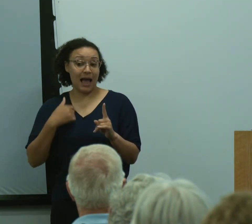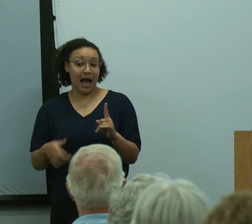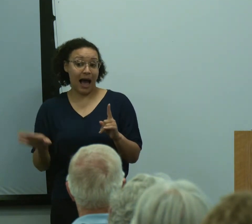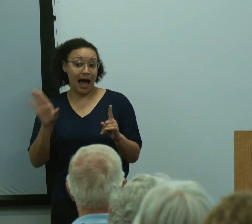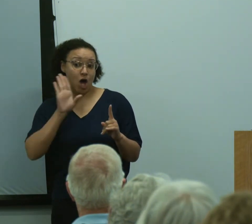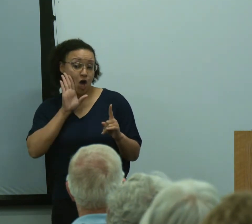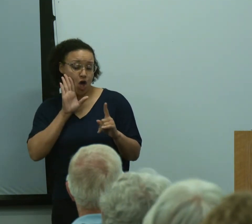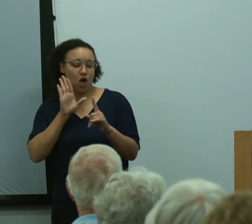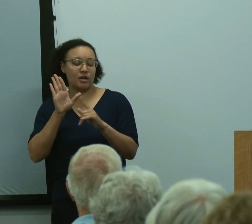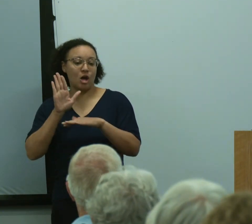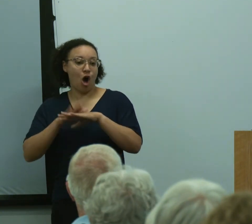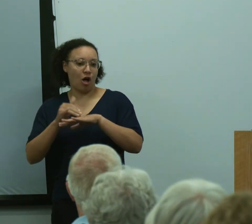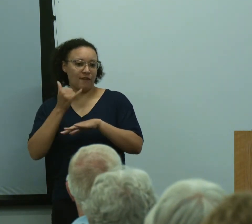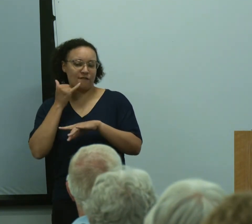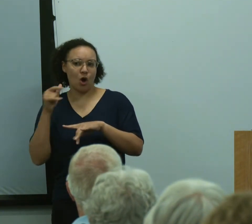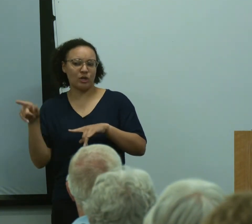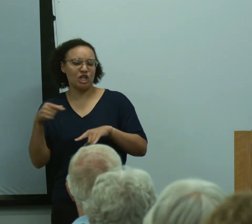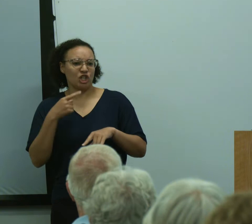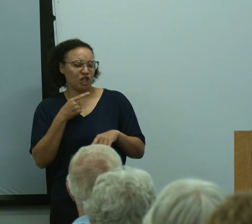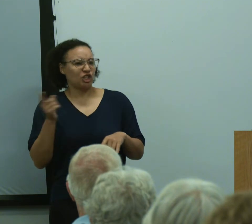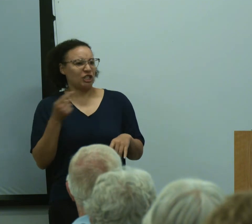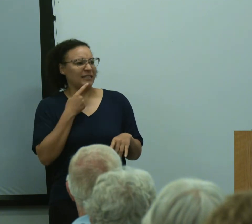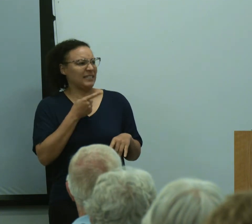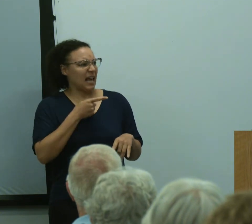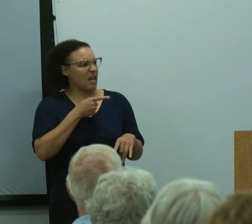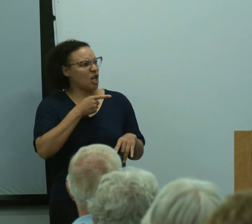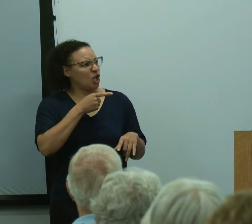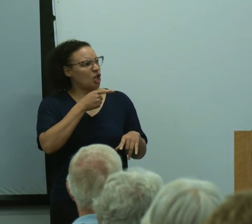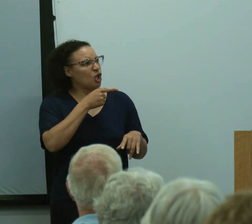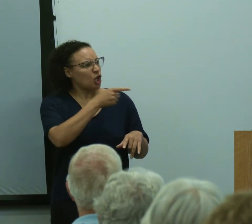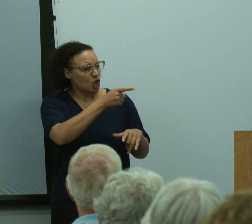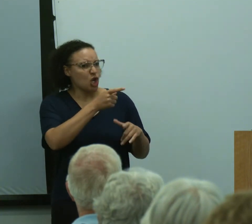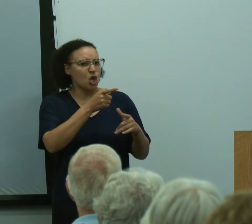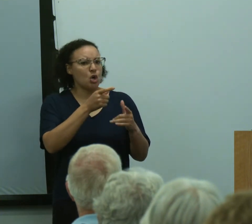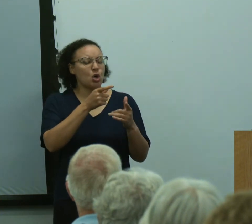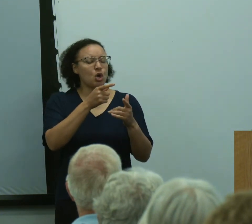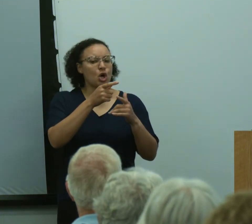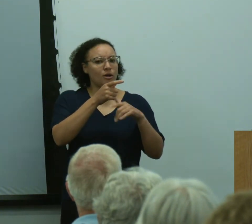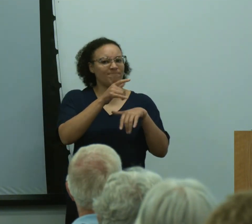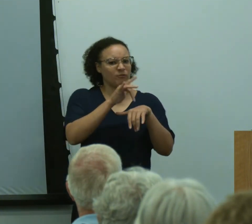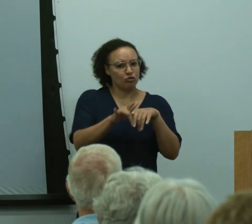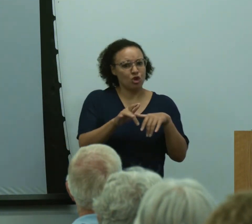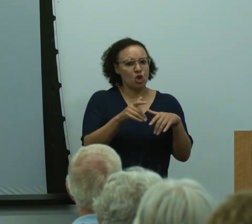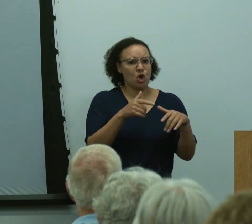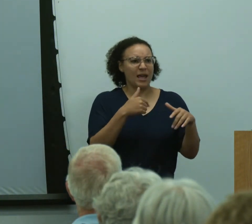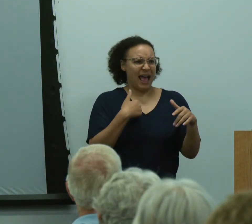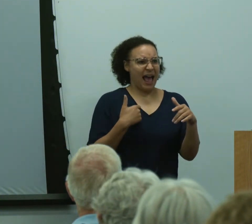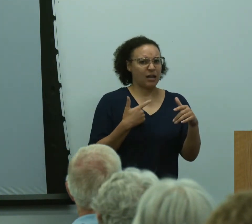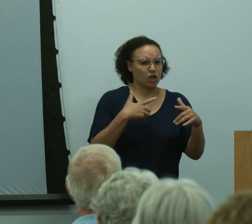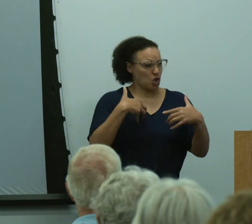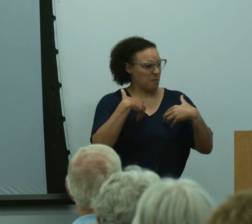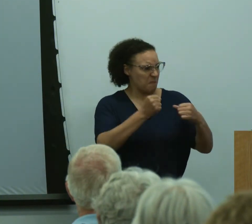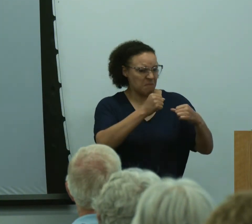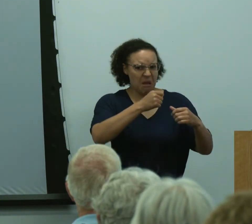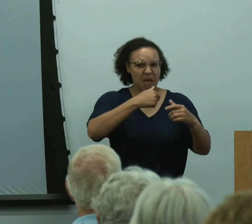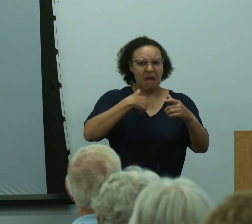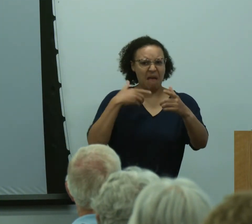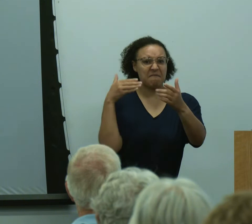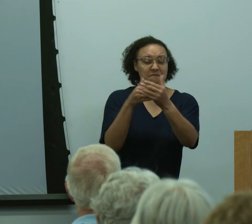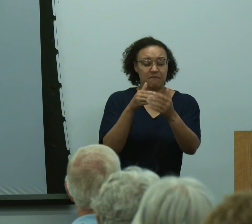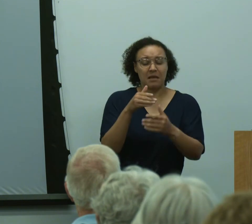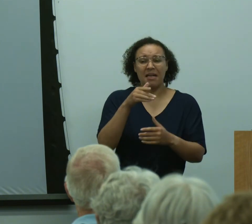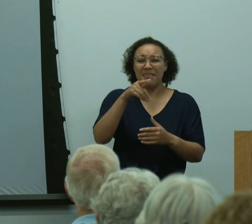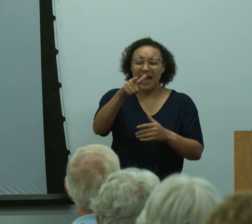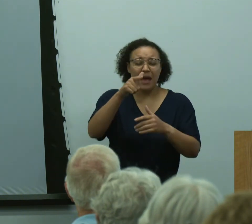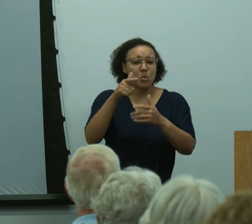on the phone one time: you have the audacity and the mitigated gall. Well, that's what this legislature has done. They've had